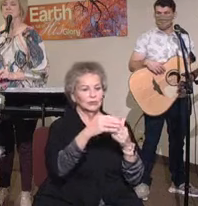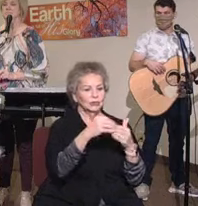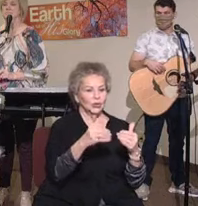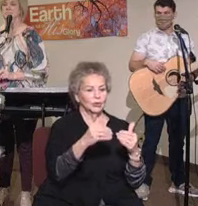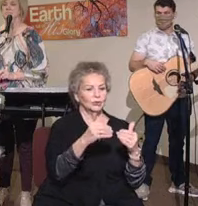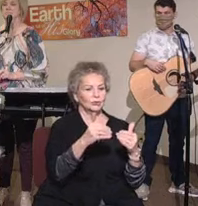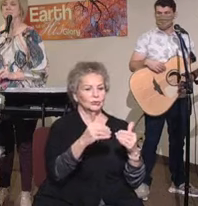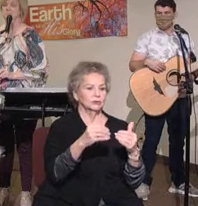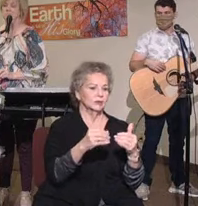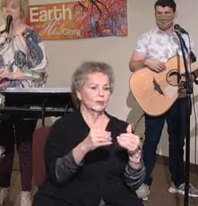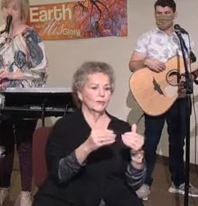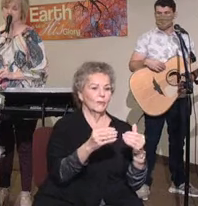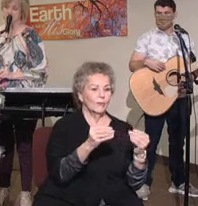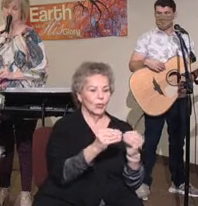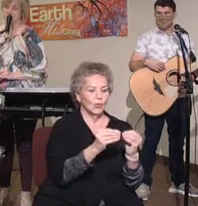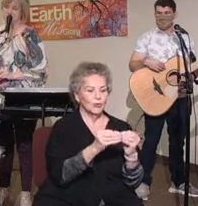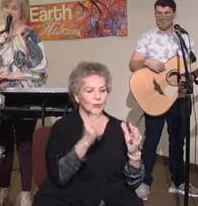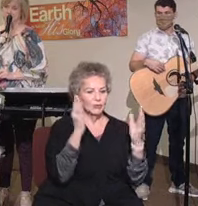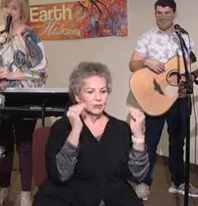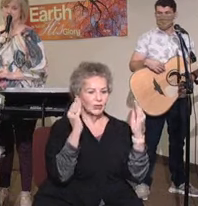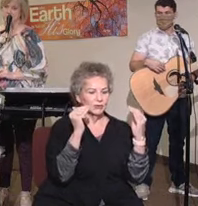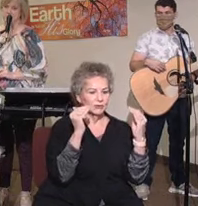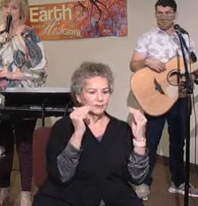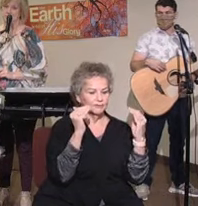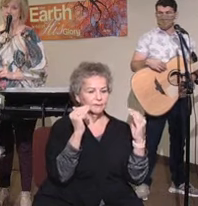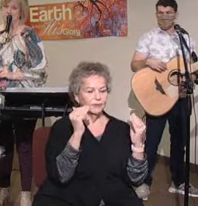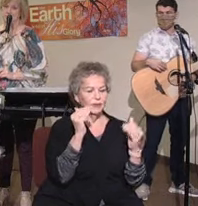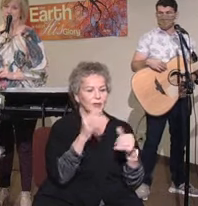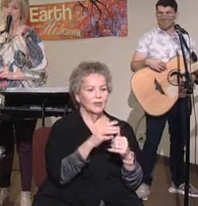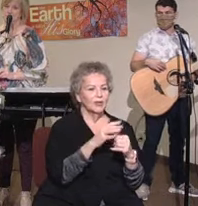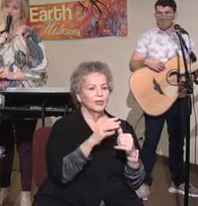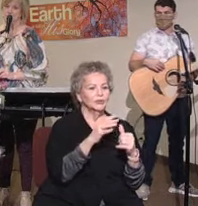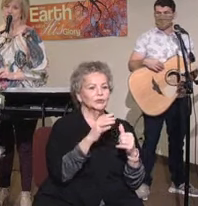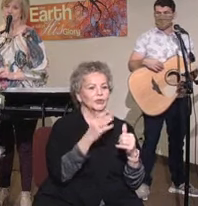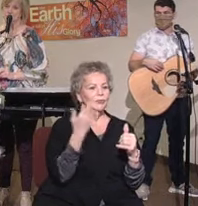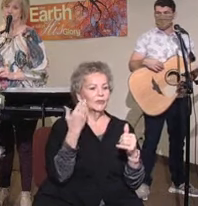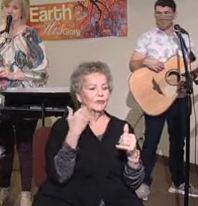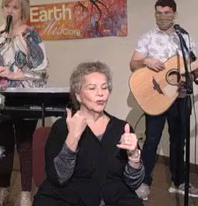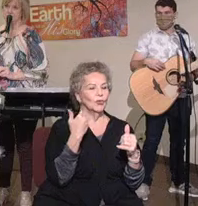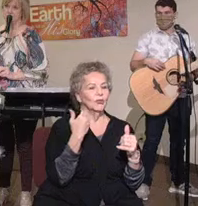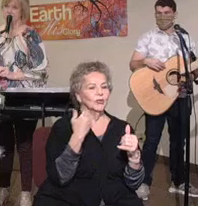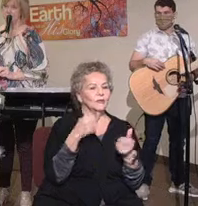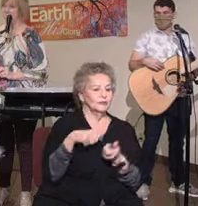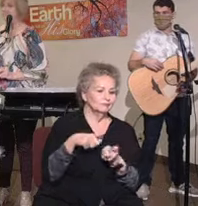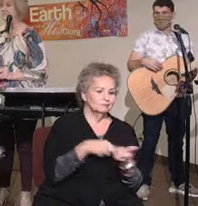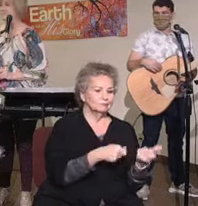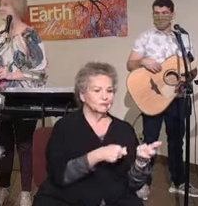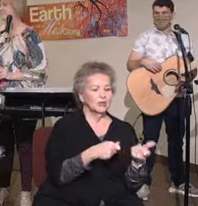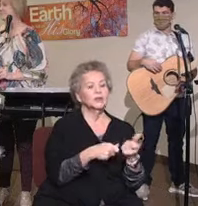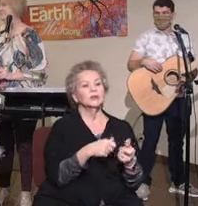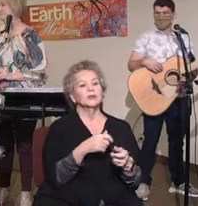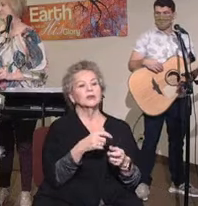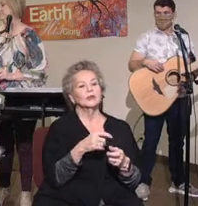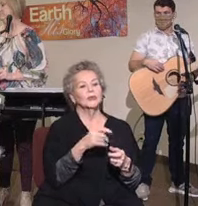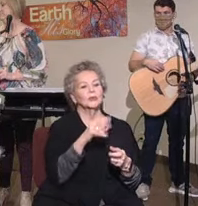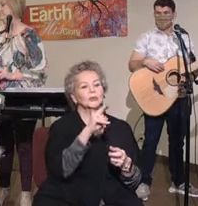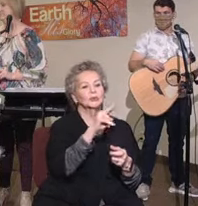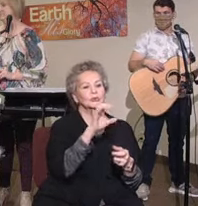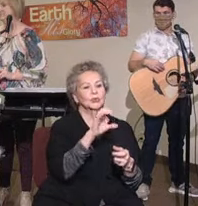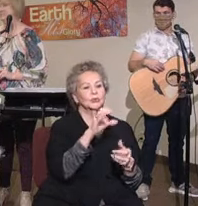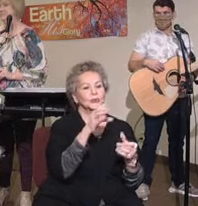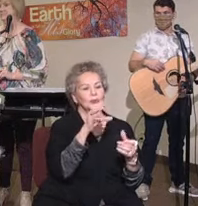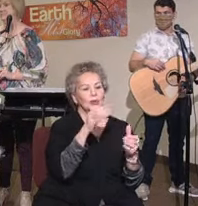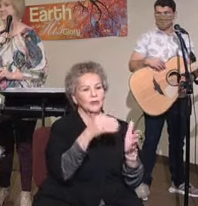budget. So before we broke ground, we were $220,000 over budget. And then how many of you have ever